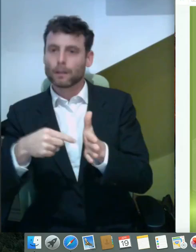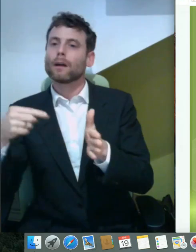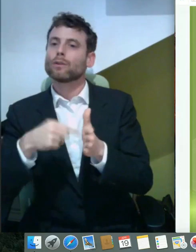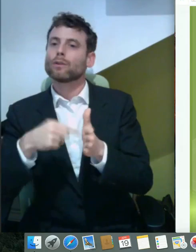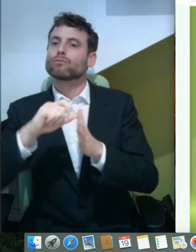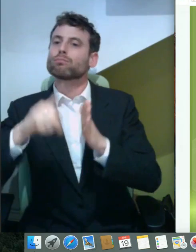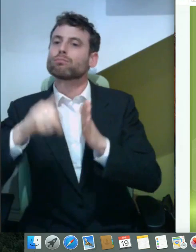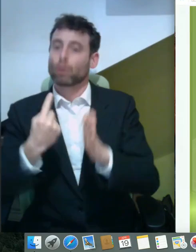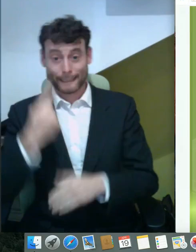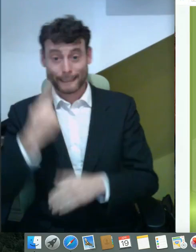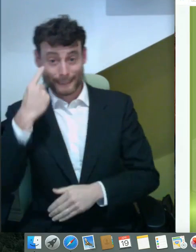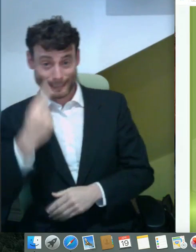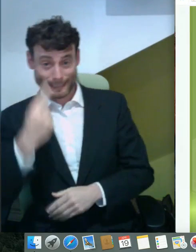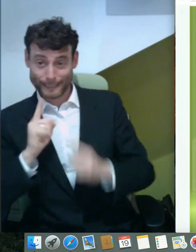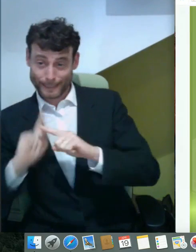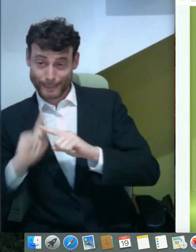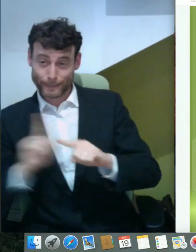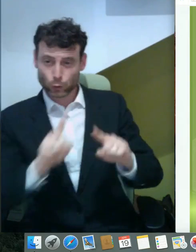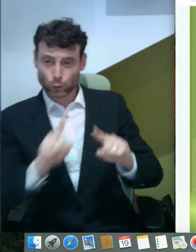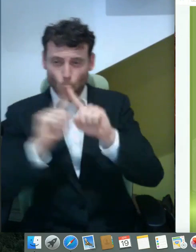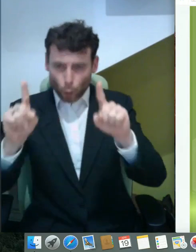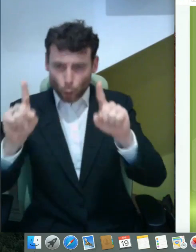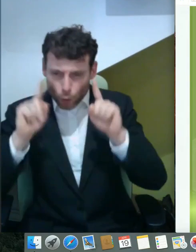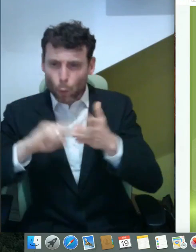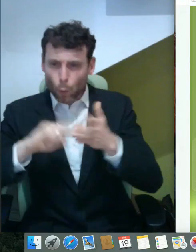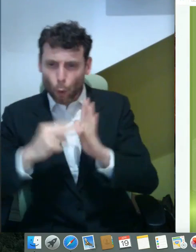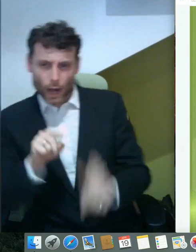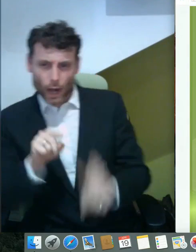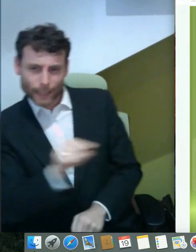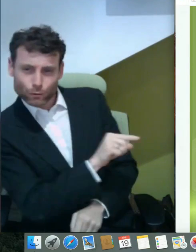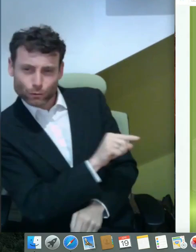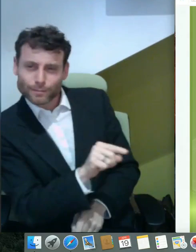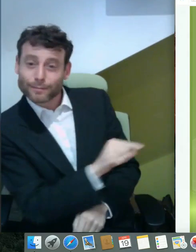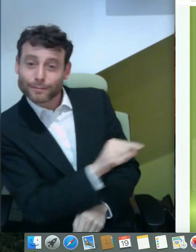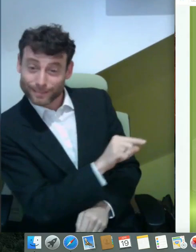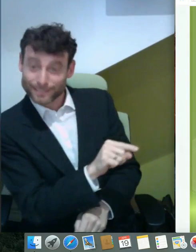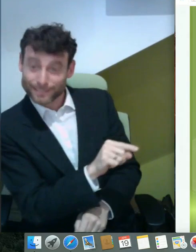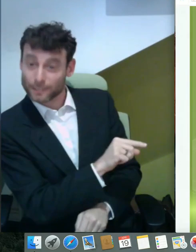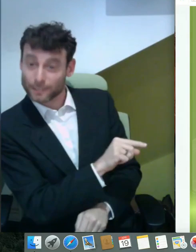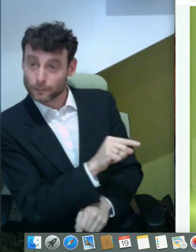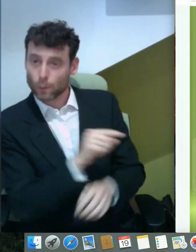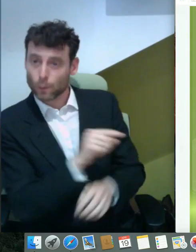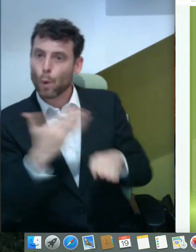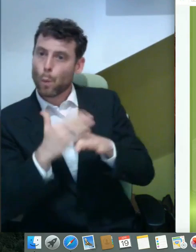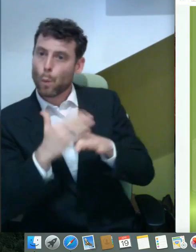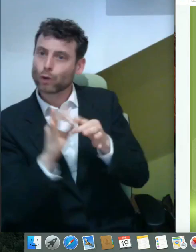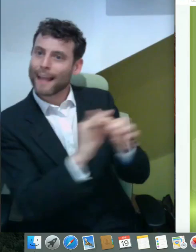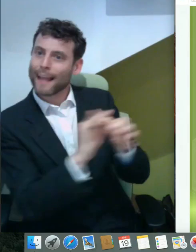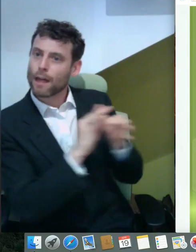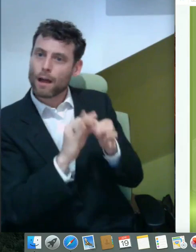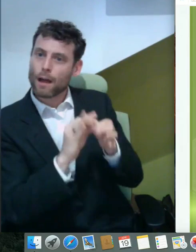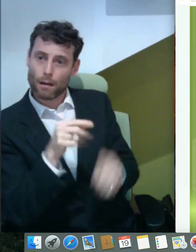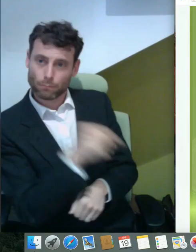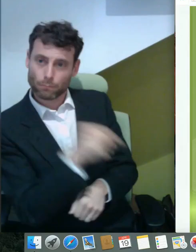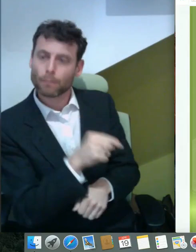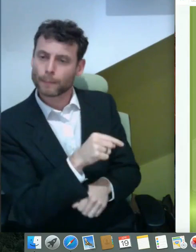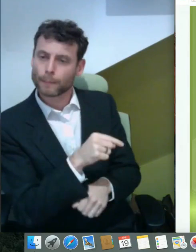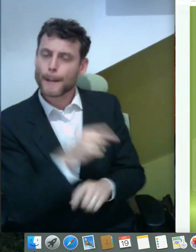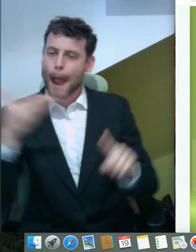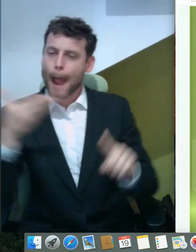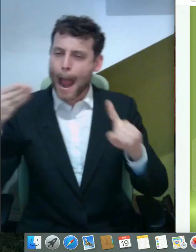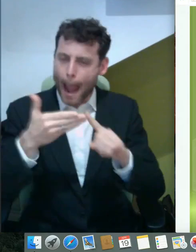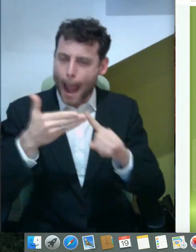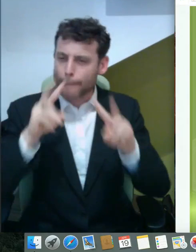collaboration between the organisations around Europe that you can see on screen there. And they're looking at the outcomes